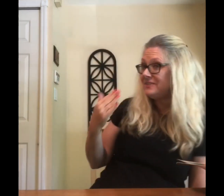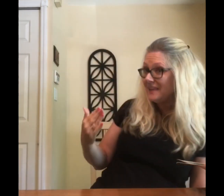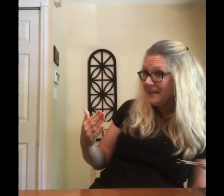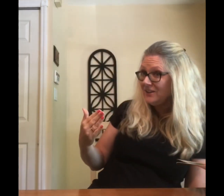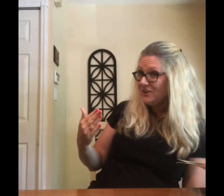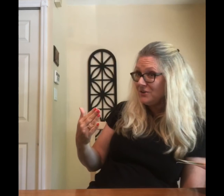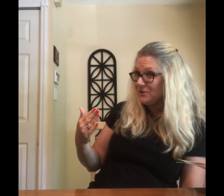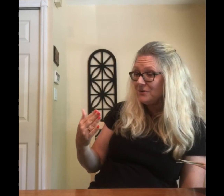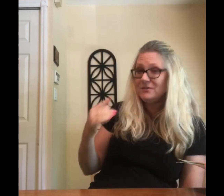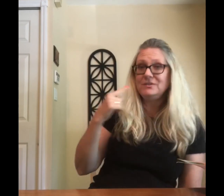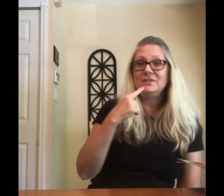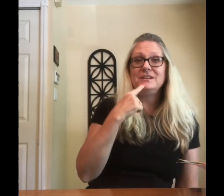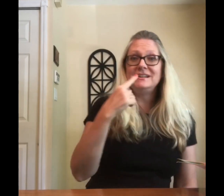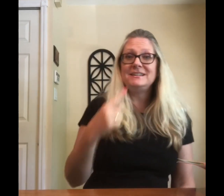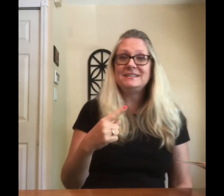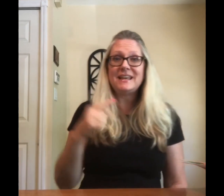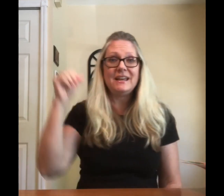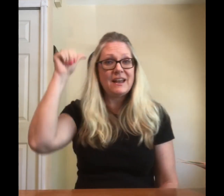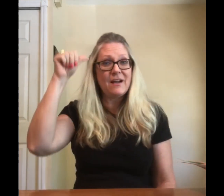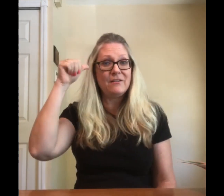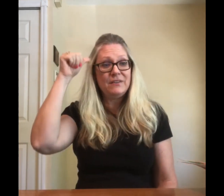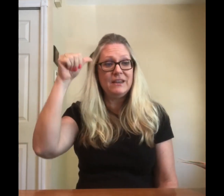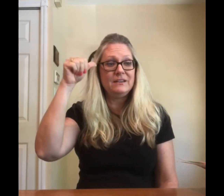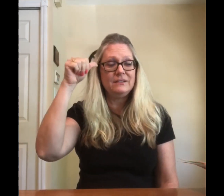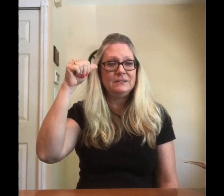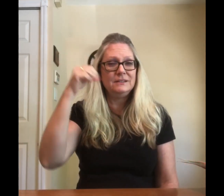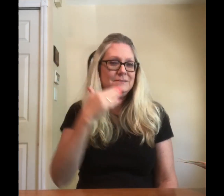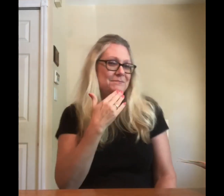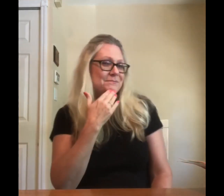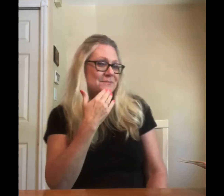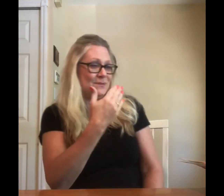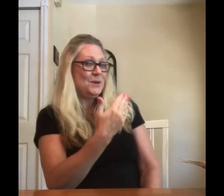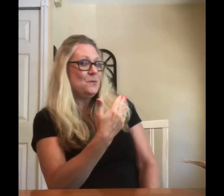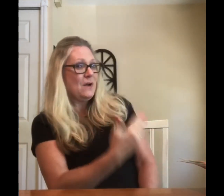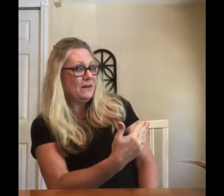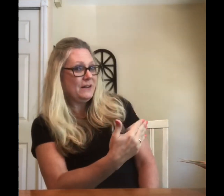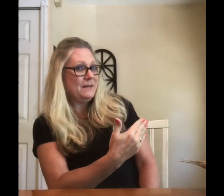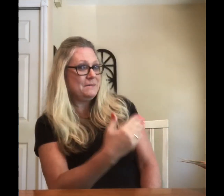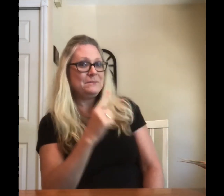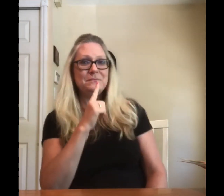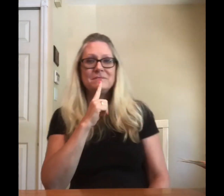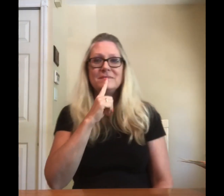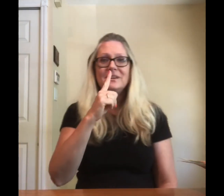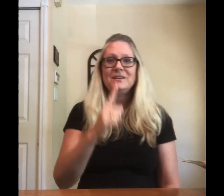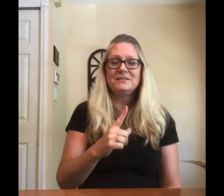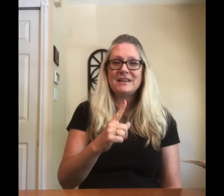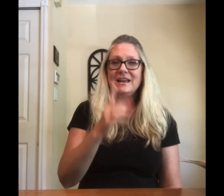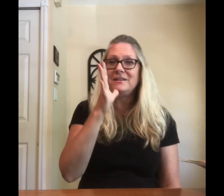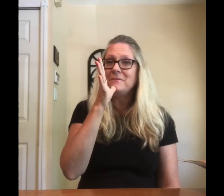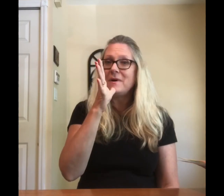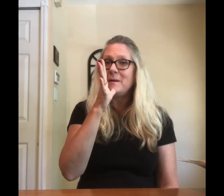Thank you, said Alfie. You're welcome, said Mommy.